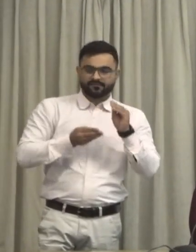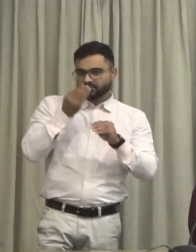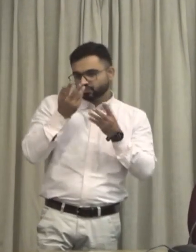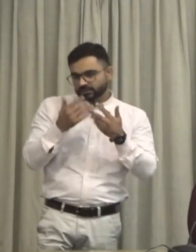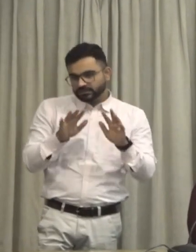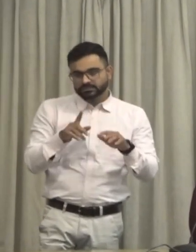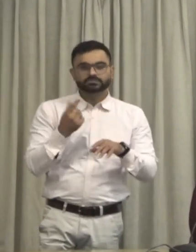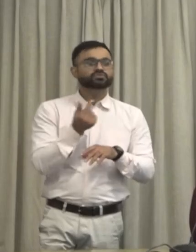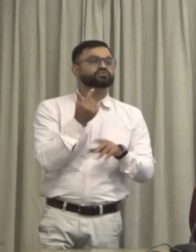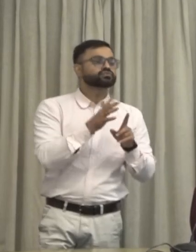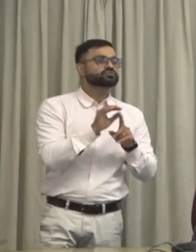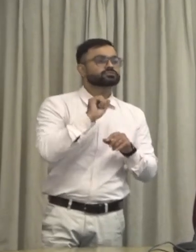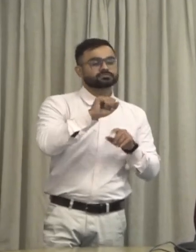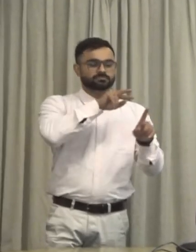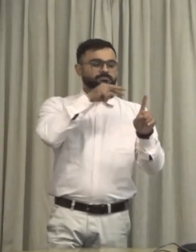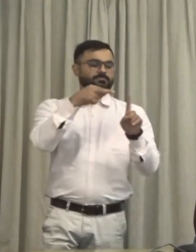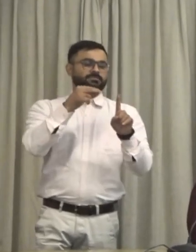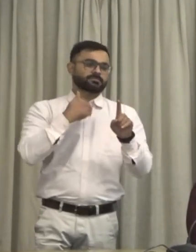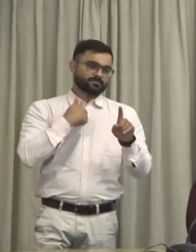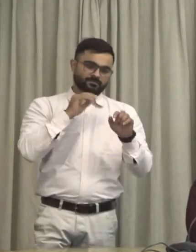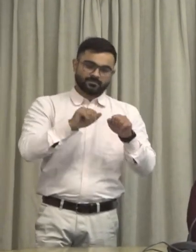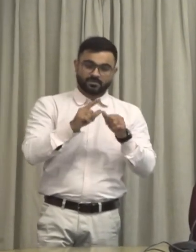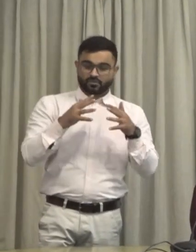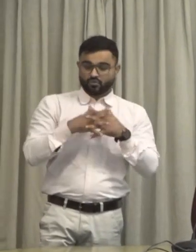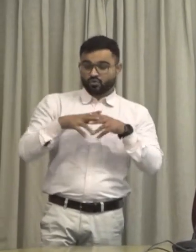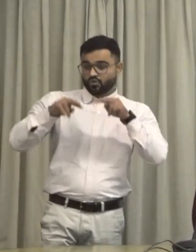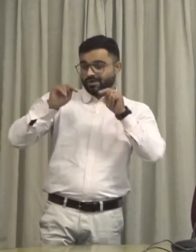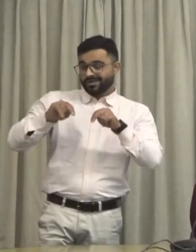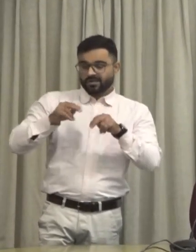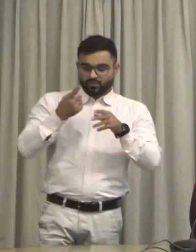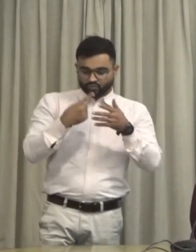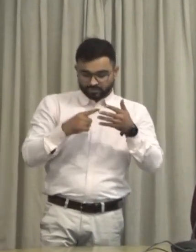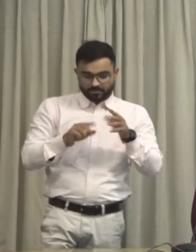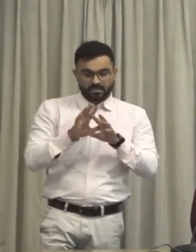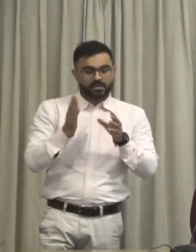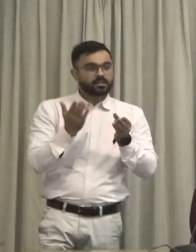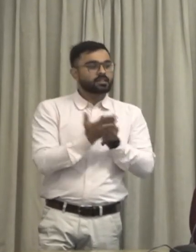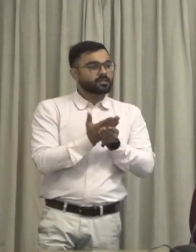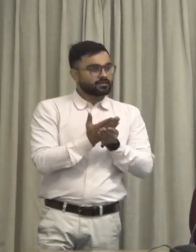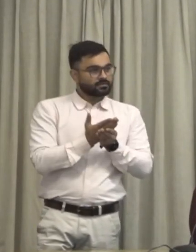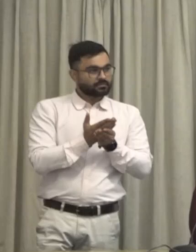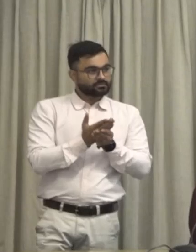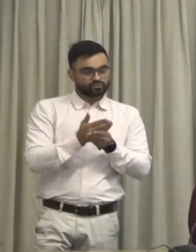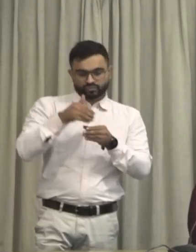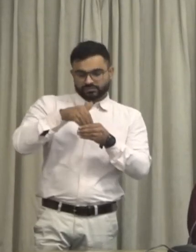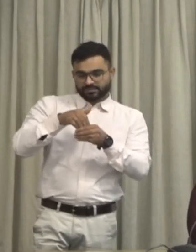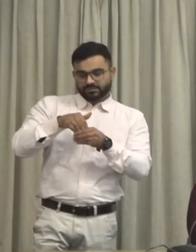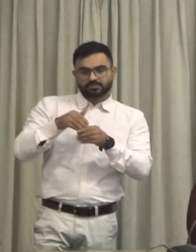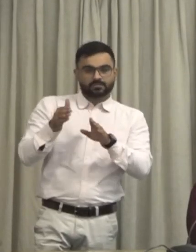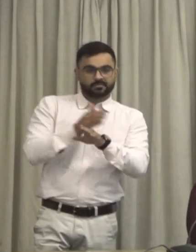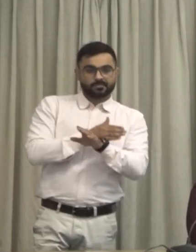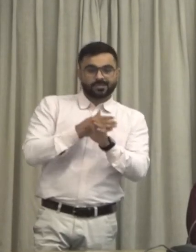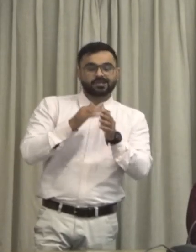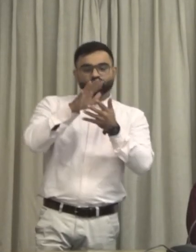and use them for their own purposes. And the law requires that for it to be a valid document, it should be executed before